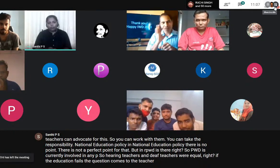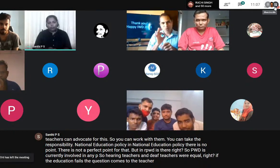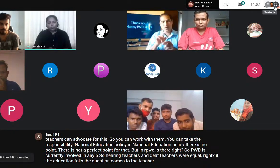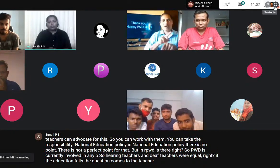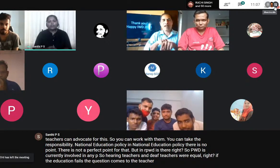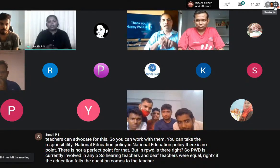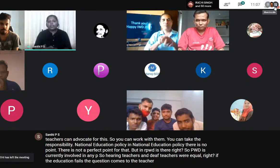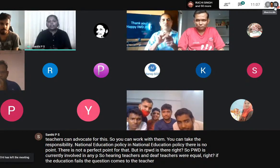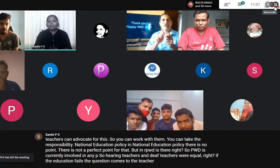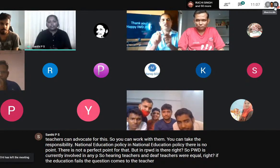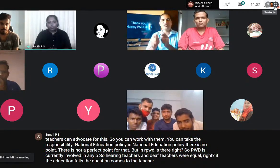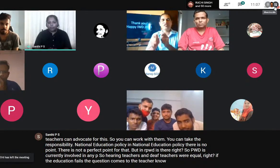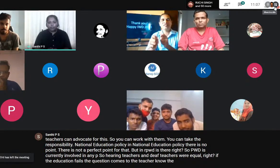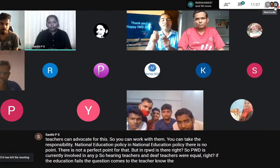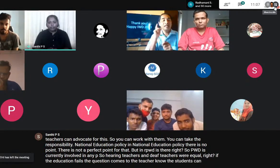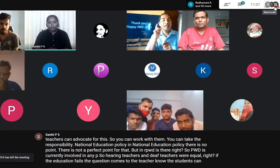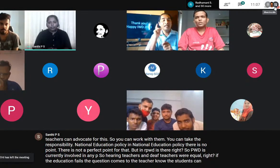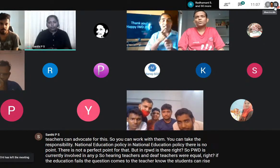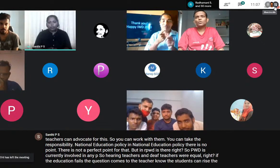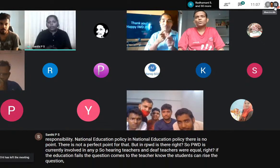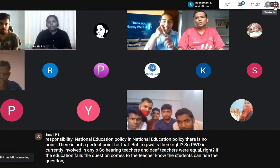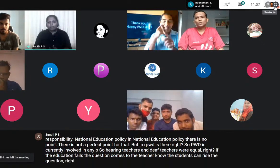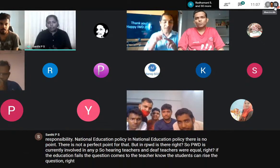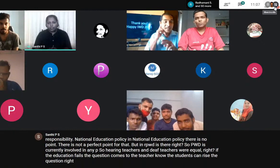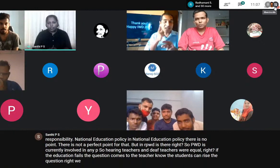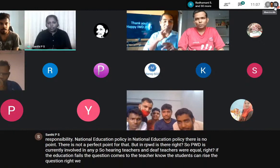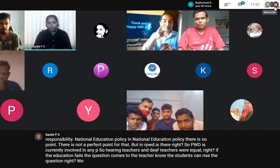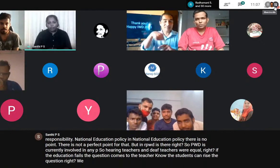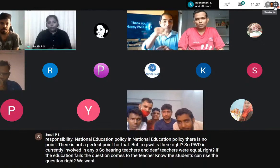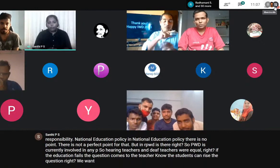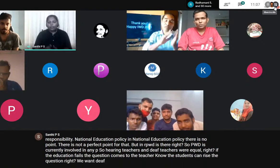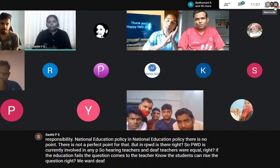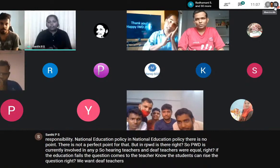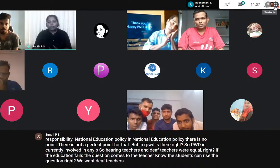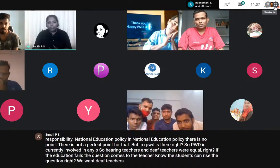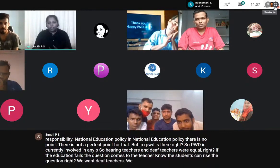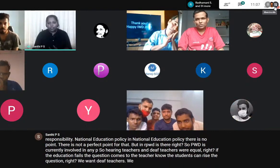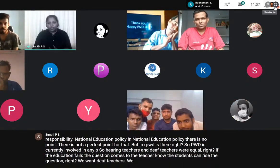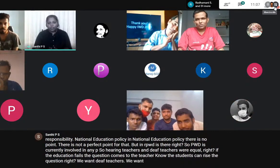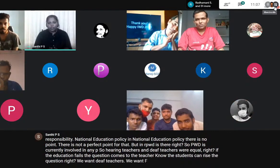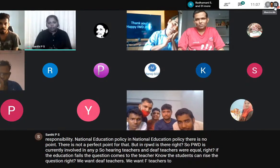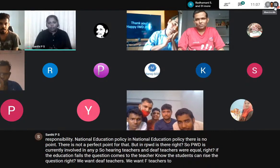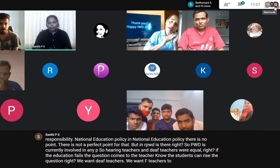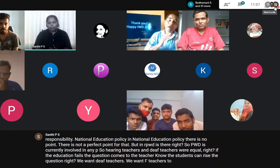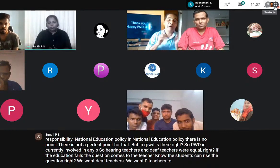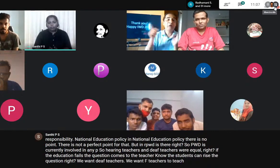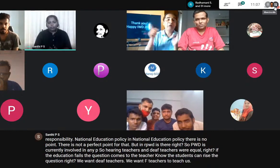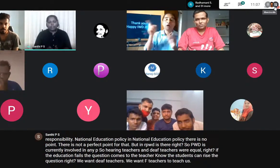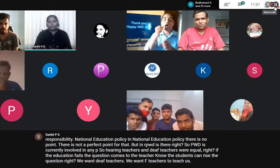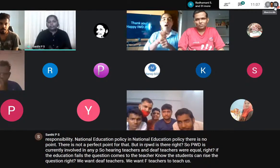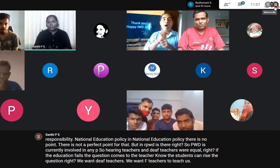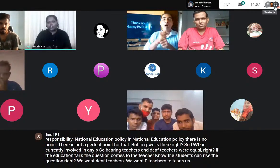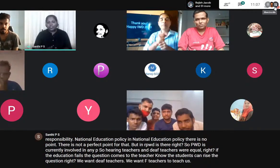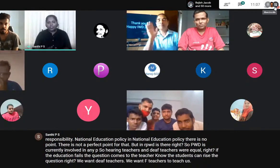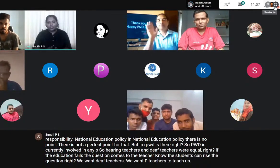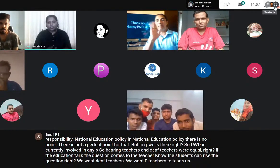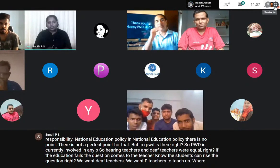No, the students can raise the question, right? We want deaf teachers. We want deaf teachers to teach us. Where are the deaf teachers?